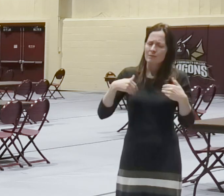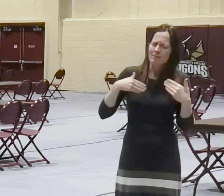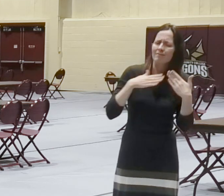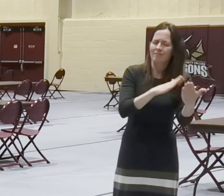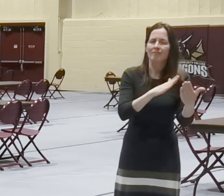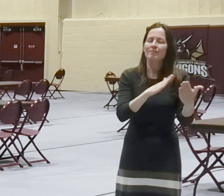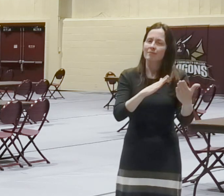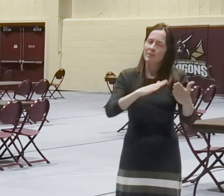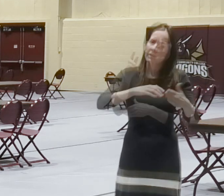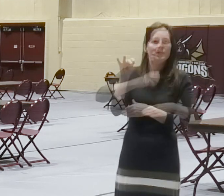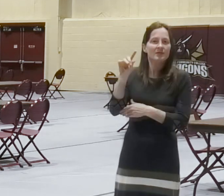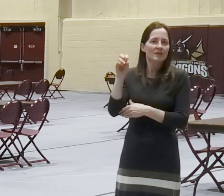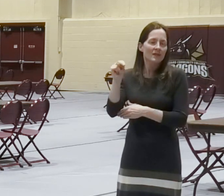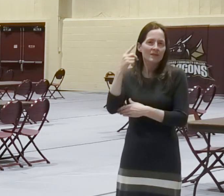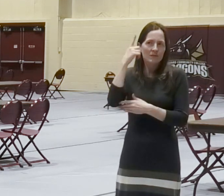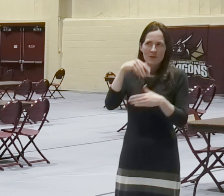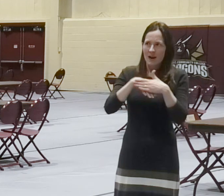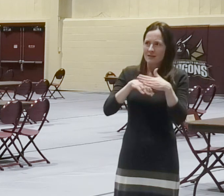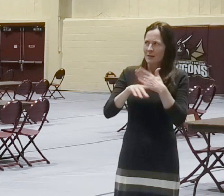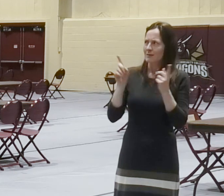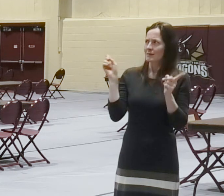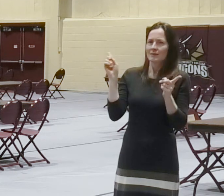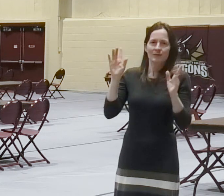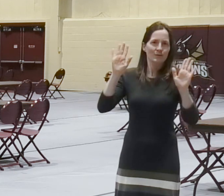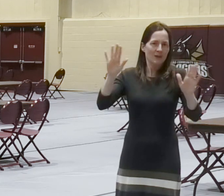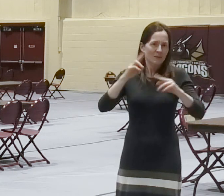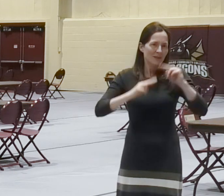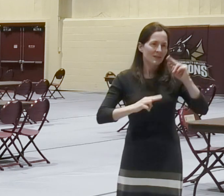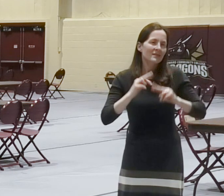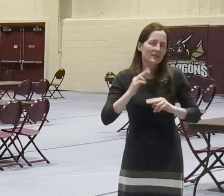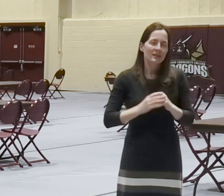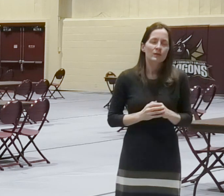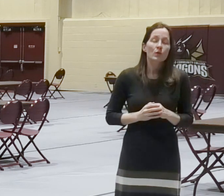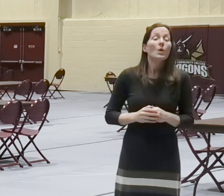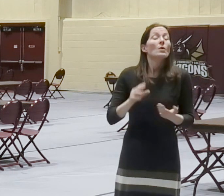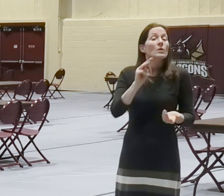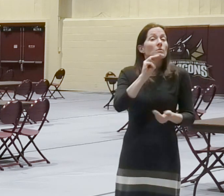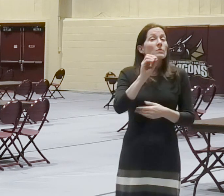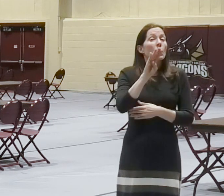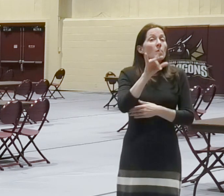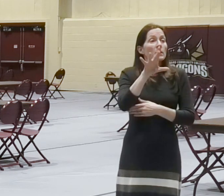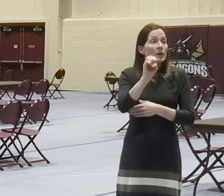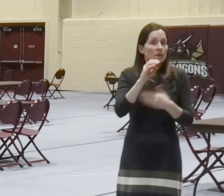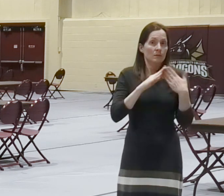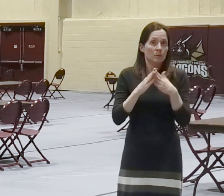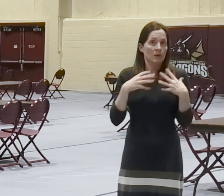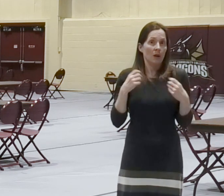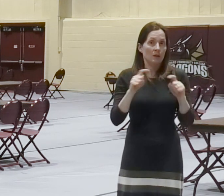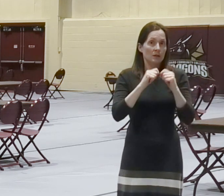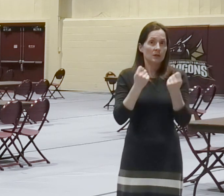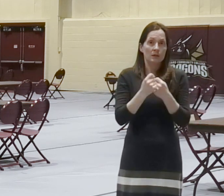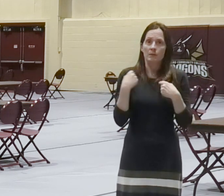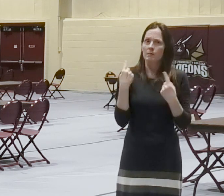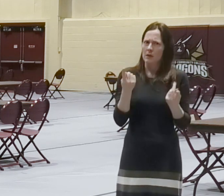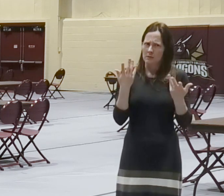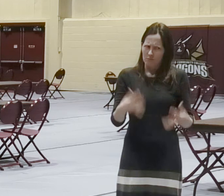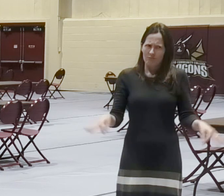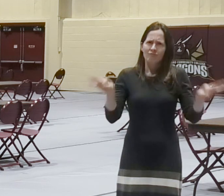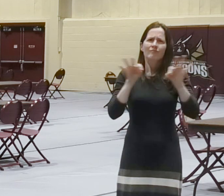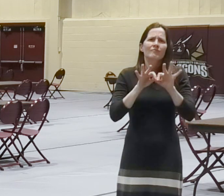much. The department's mobile integrated community health team has been integral in our response to the COVID-19